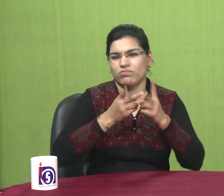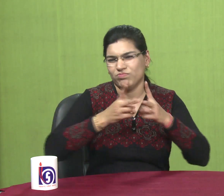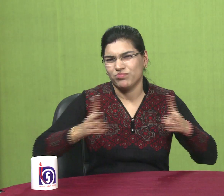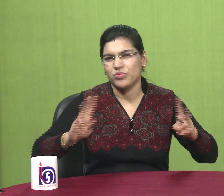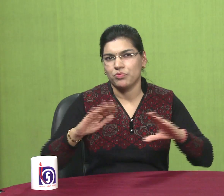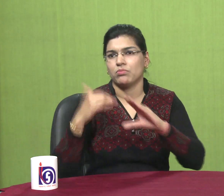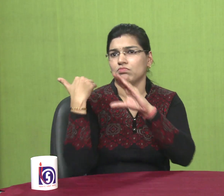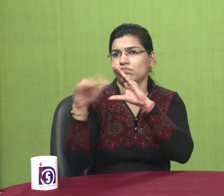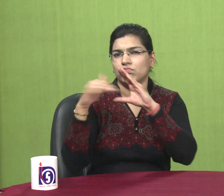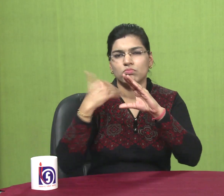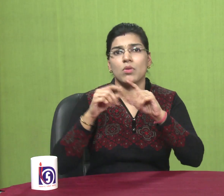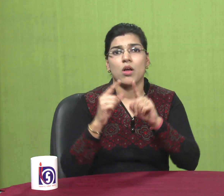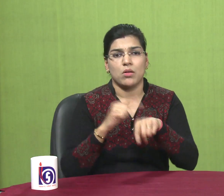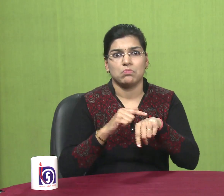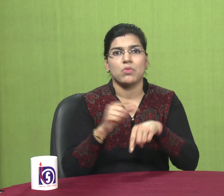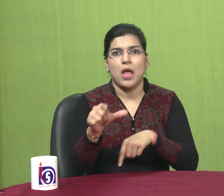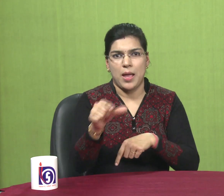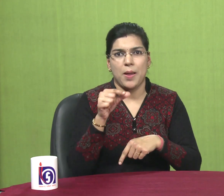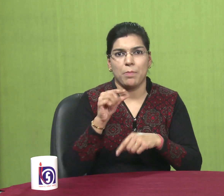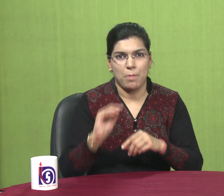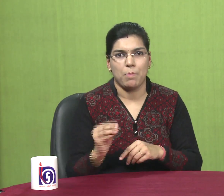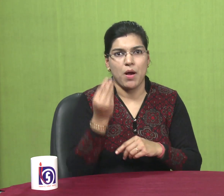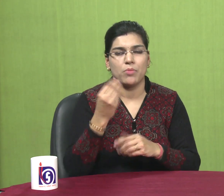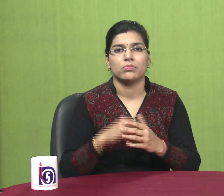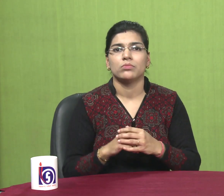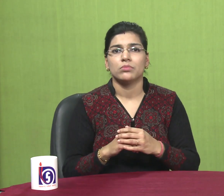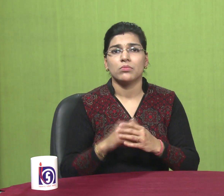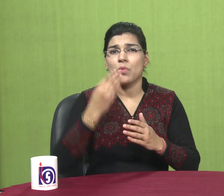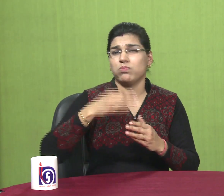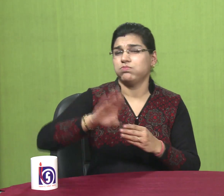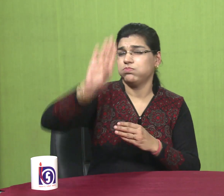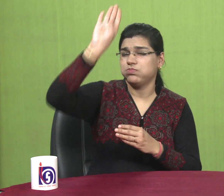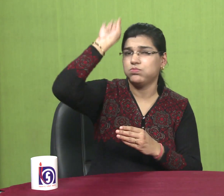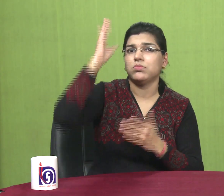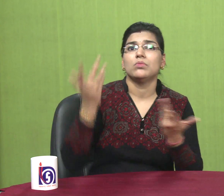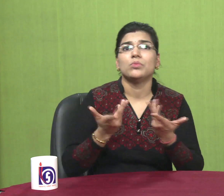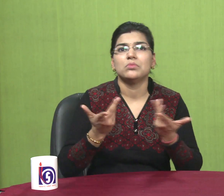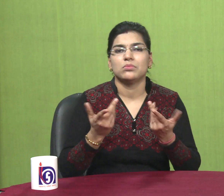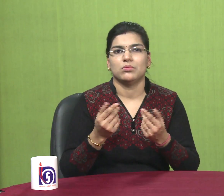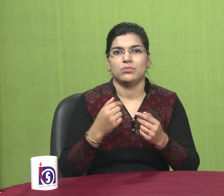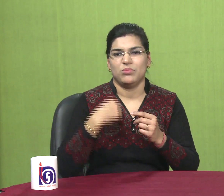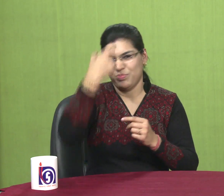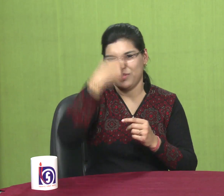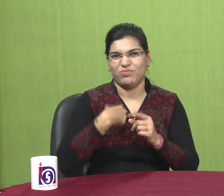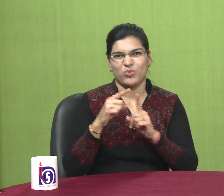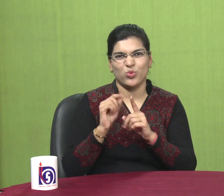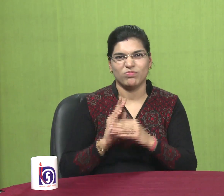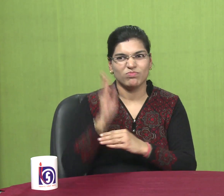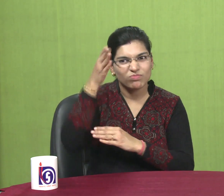messages, documents, e-services in a shorter span of time. Earlier, it used